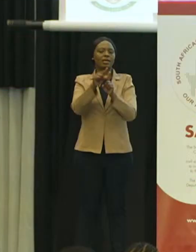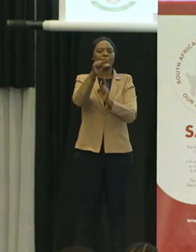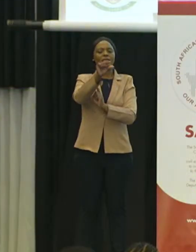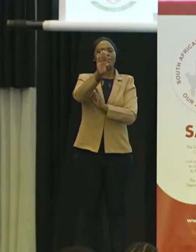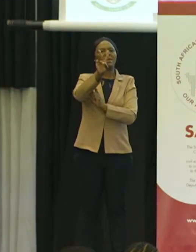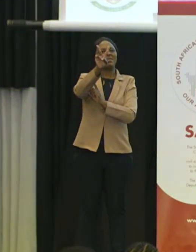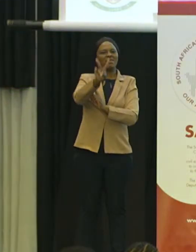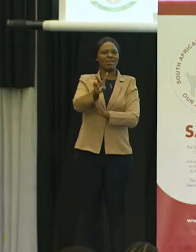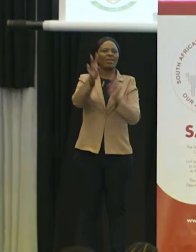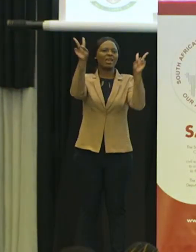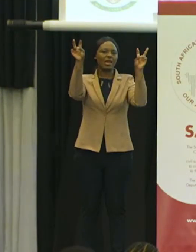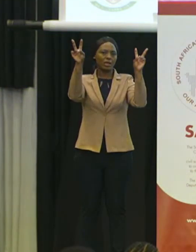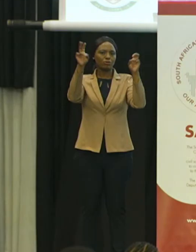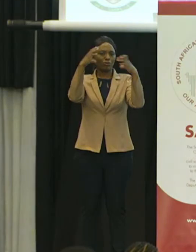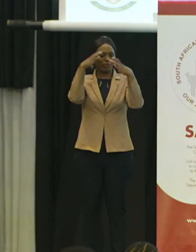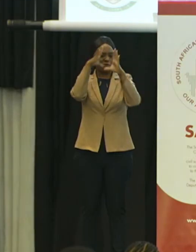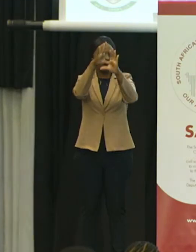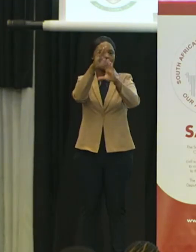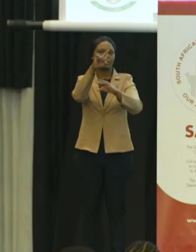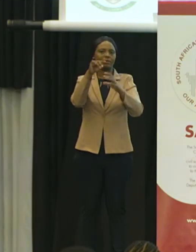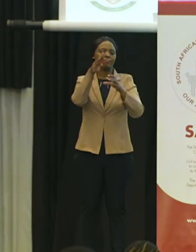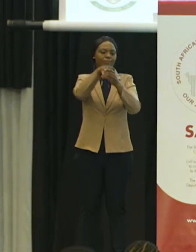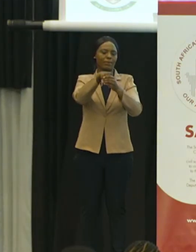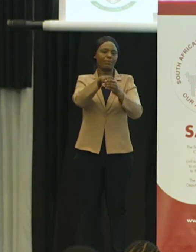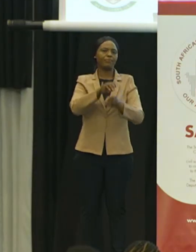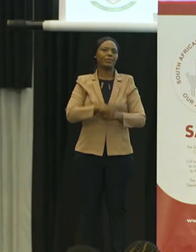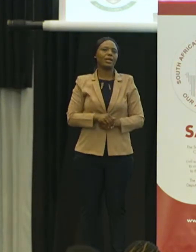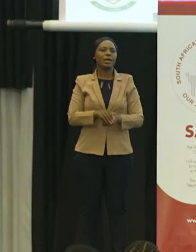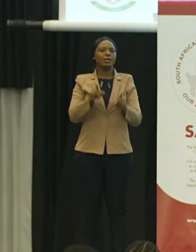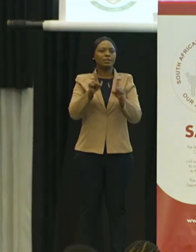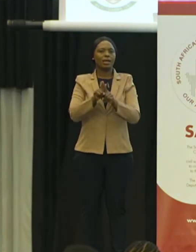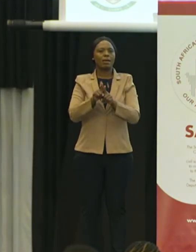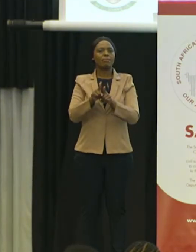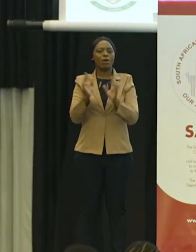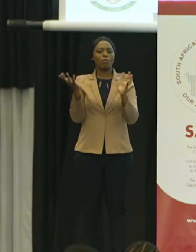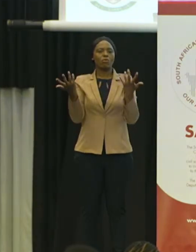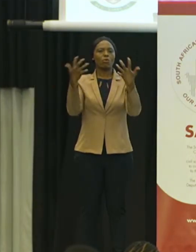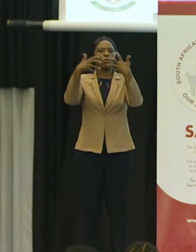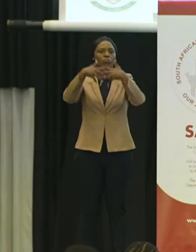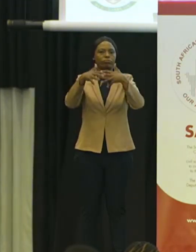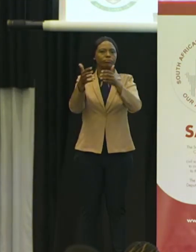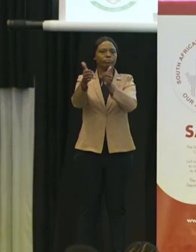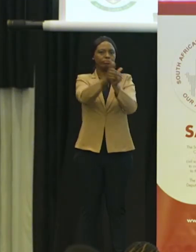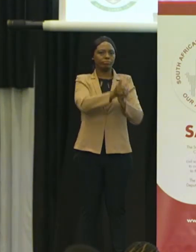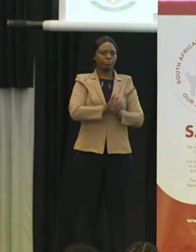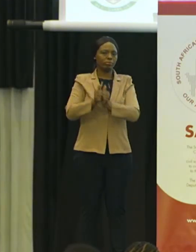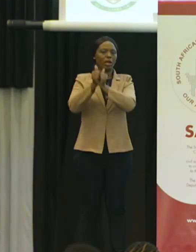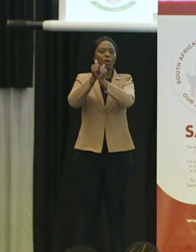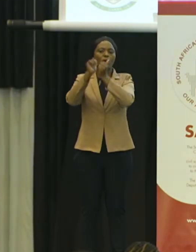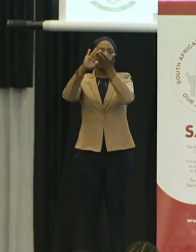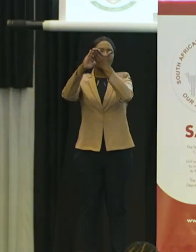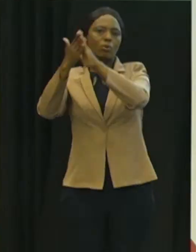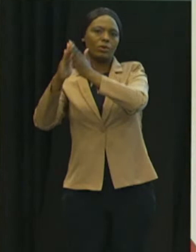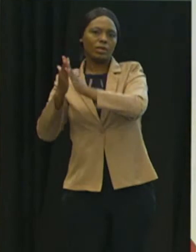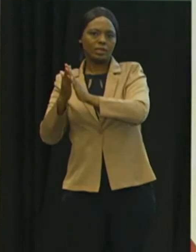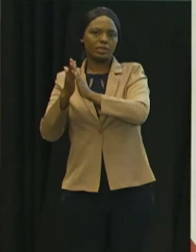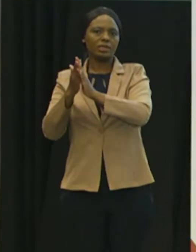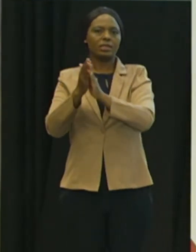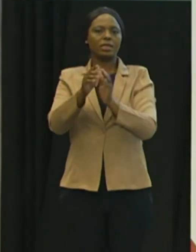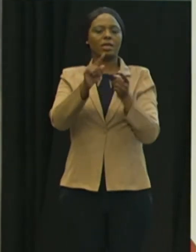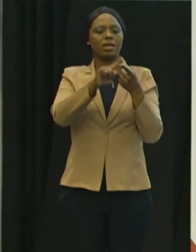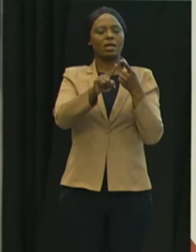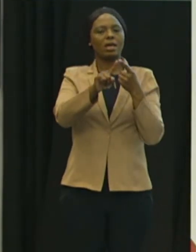well. And then lastly, also, again, we are looking into collaborating with the community-led monitoring through Richitse and the